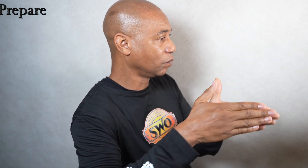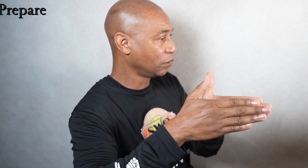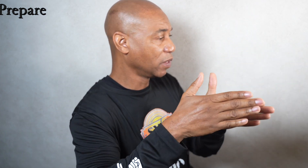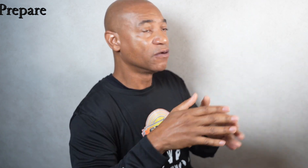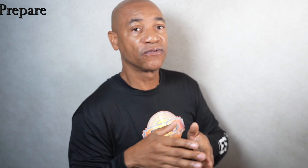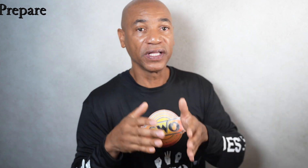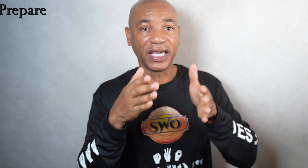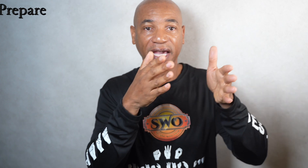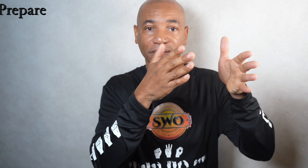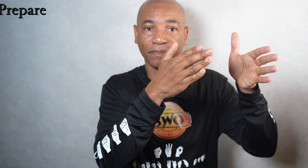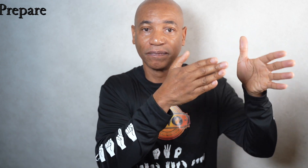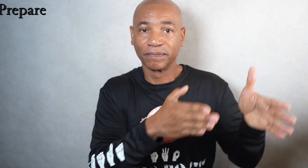Front again.